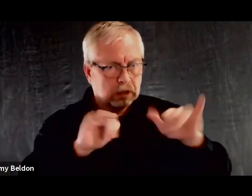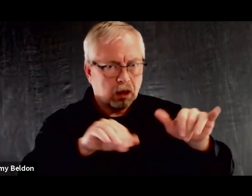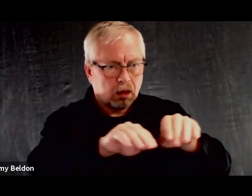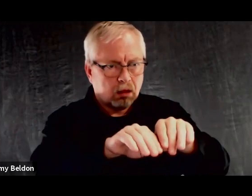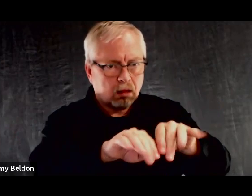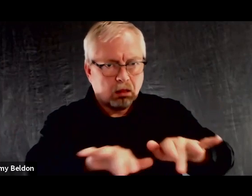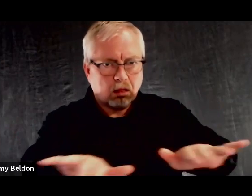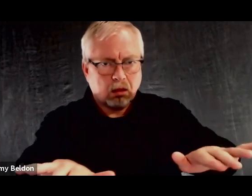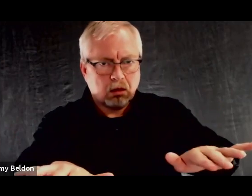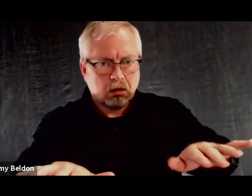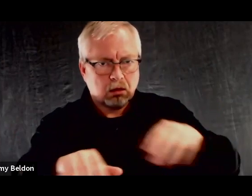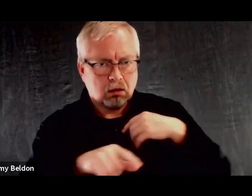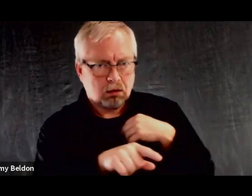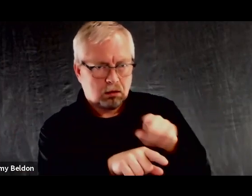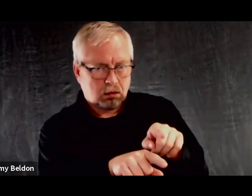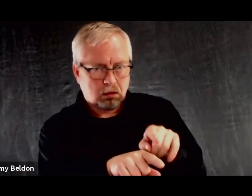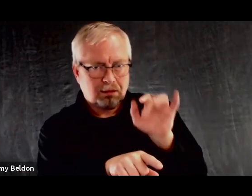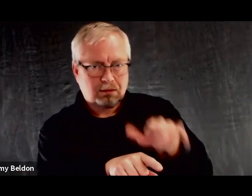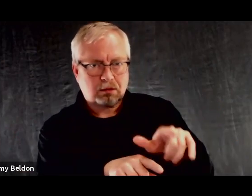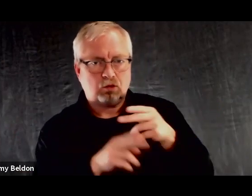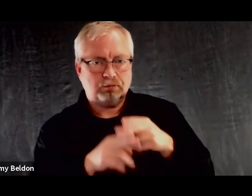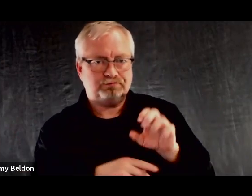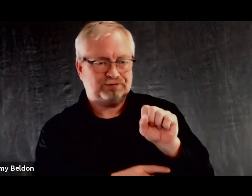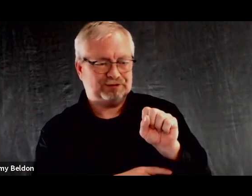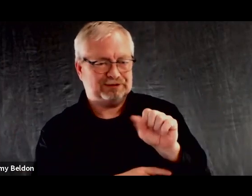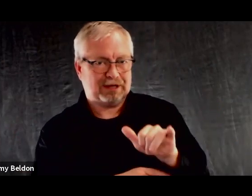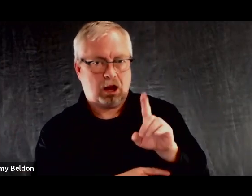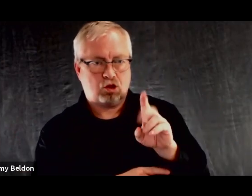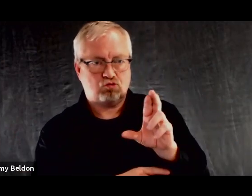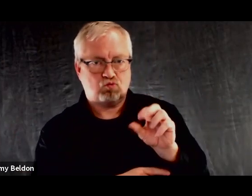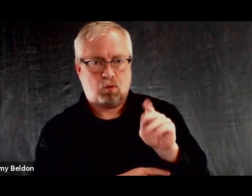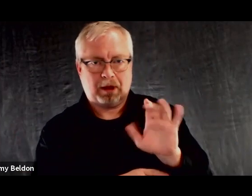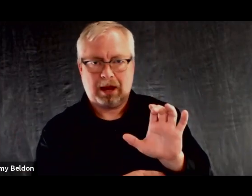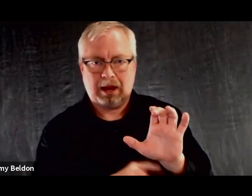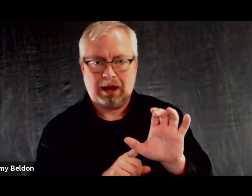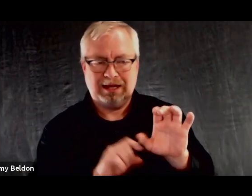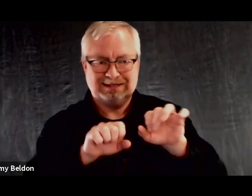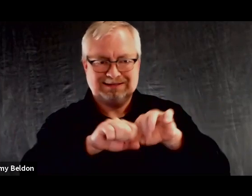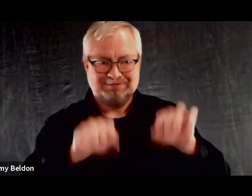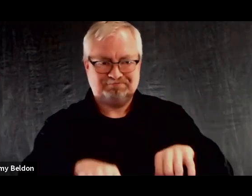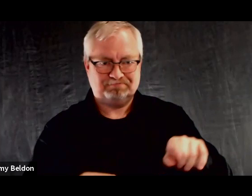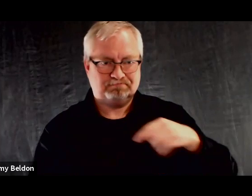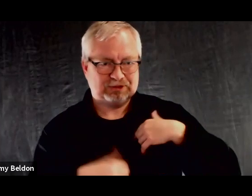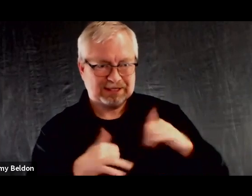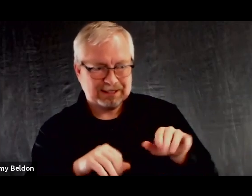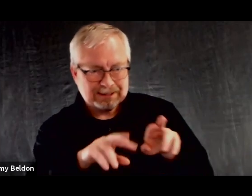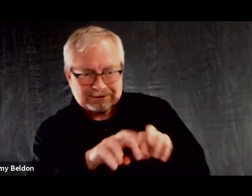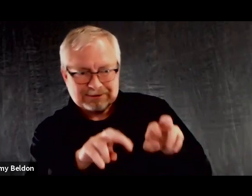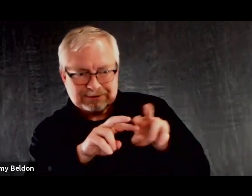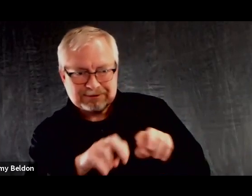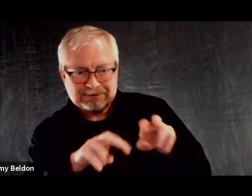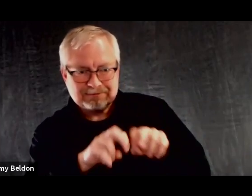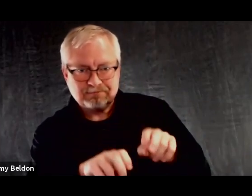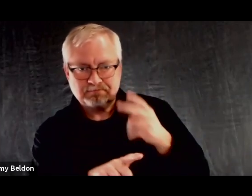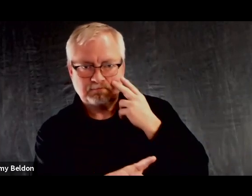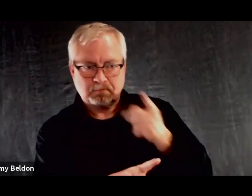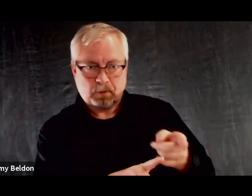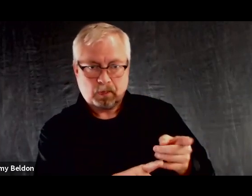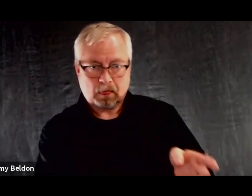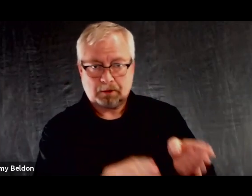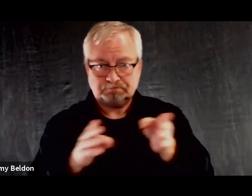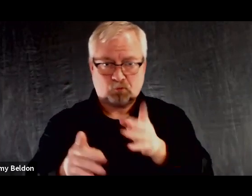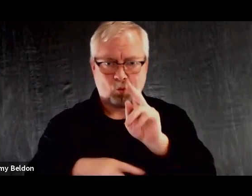surveillance system, but expanded testing of the right type under the right circumstances could be